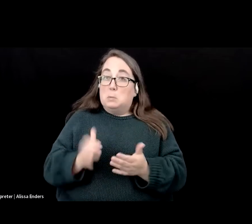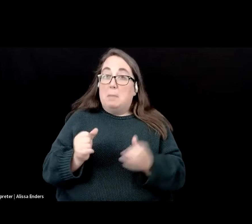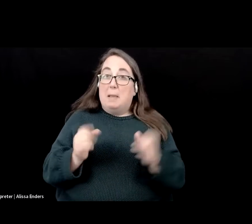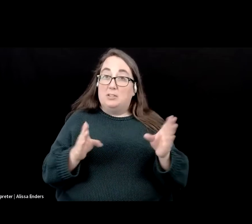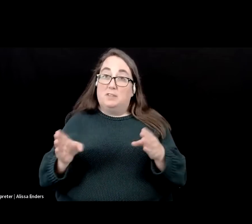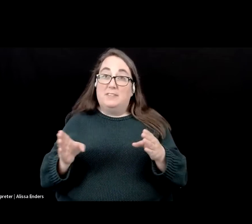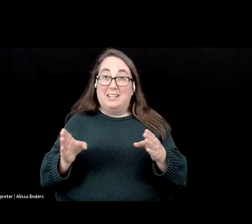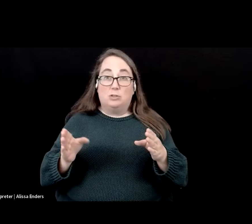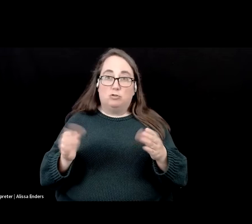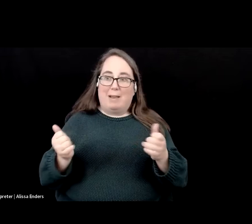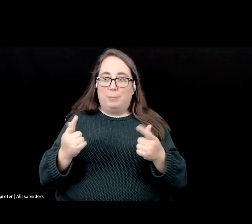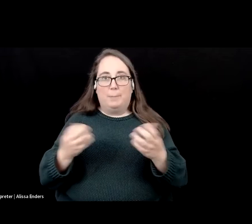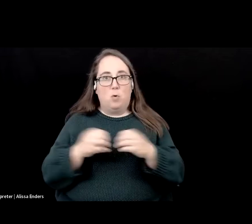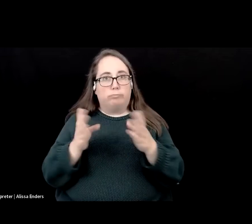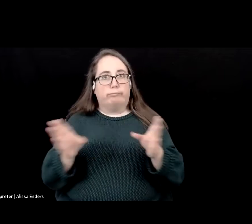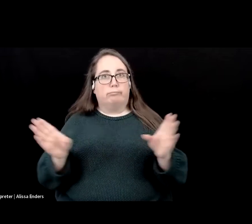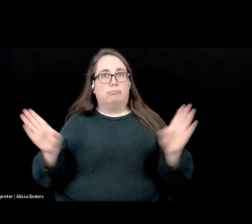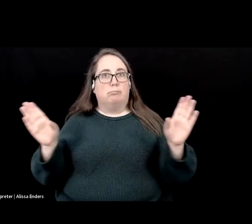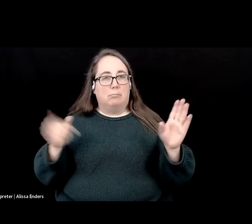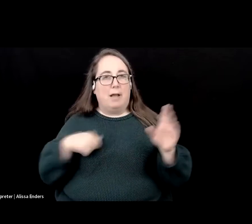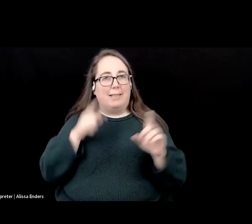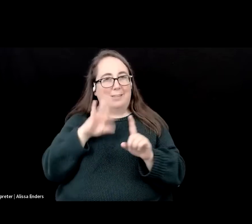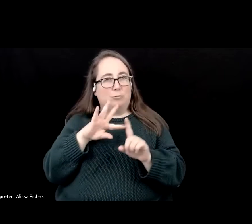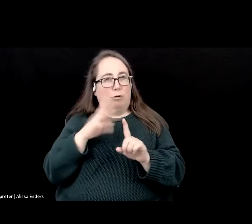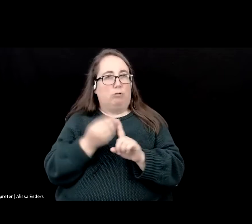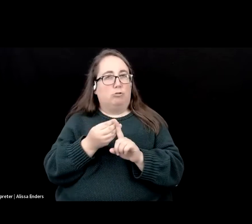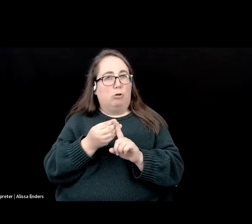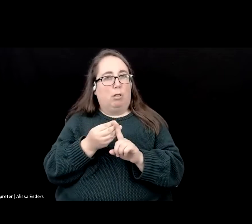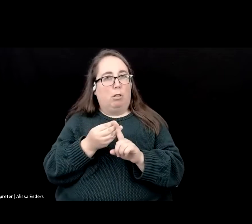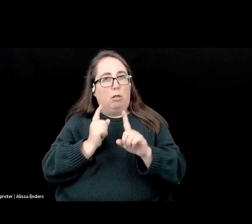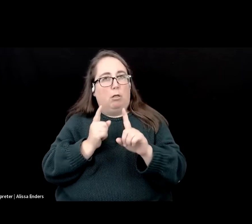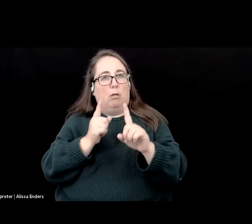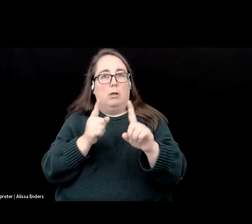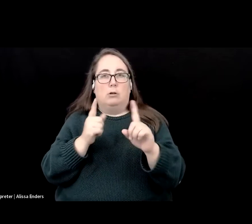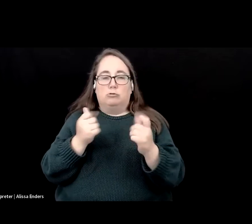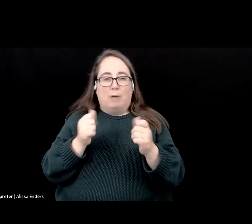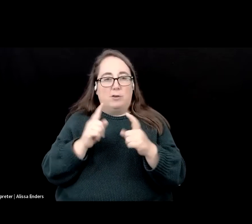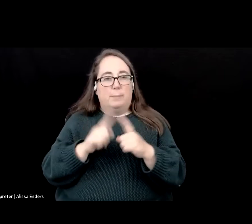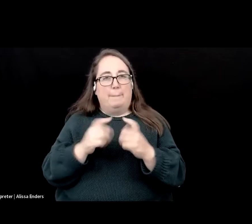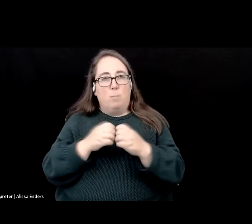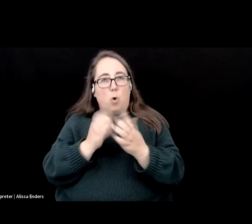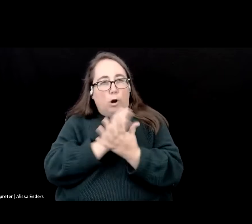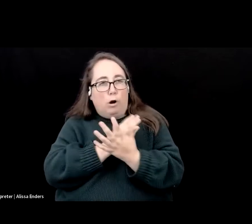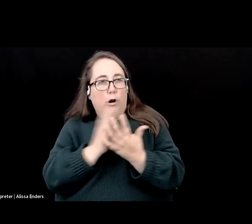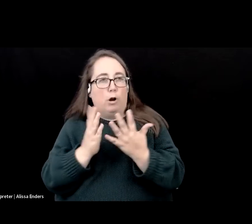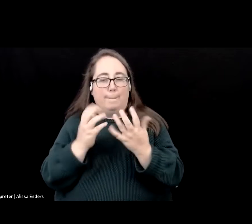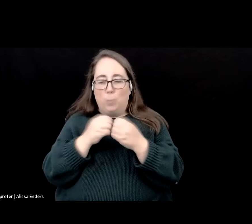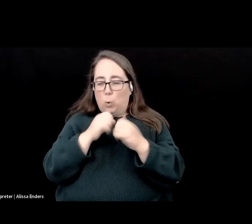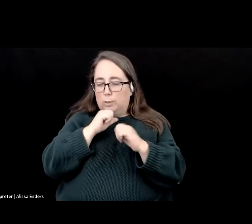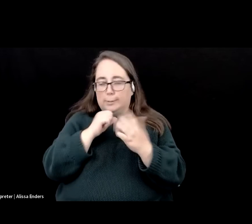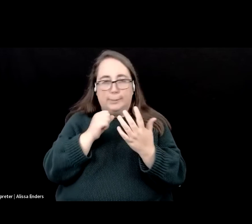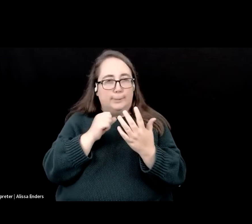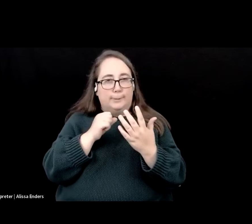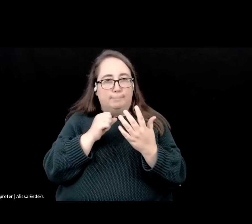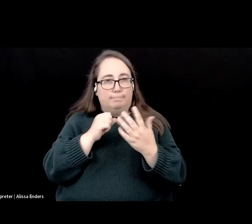I think that actually is a hopeful direction for it to be moving. As we started seeing more positions started, more messiness in our